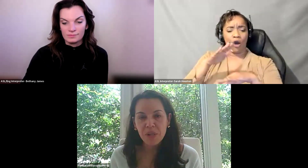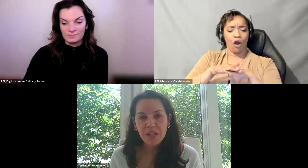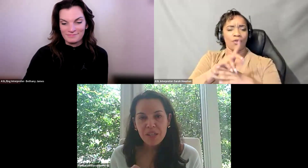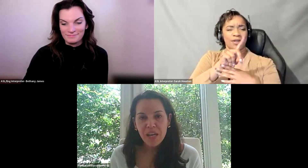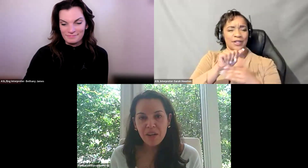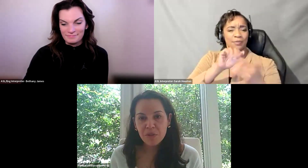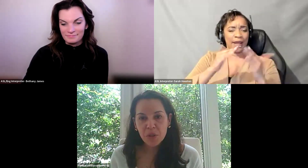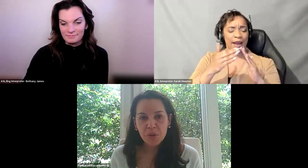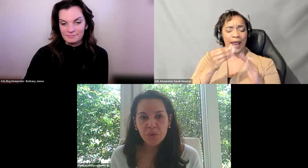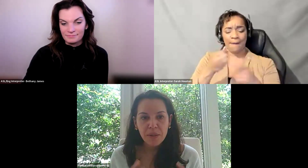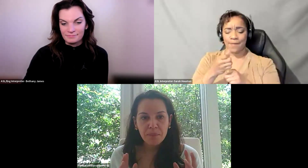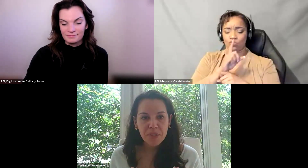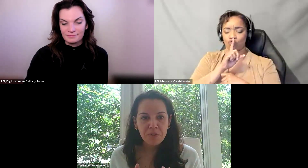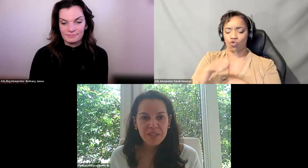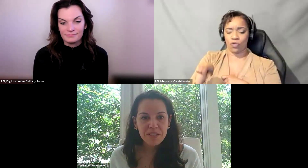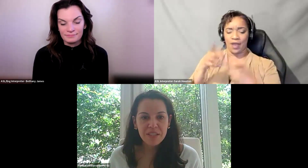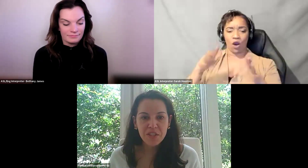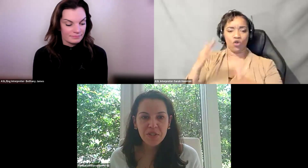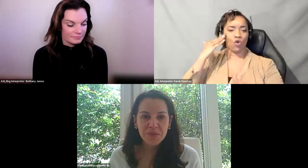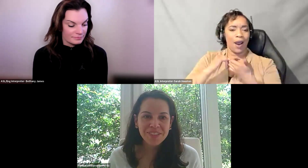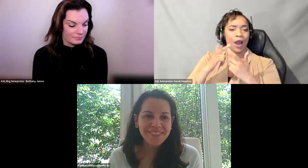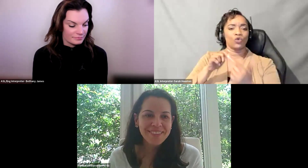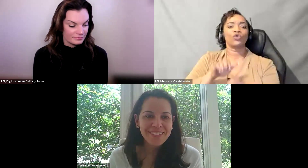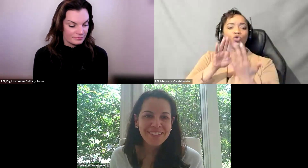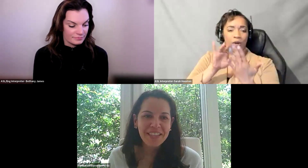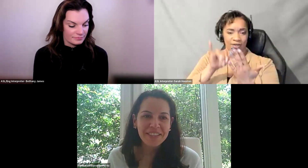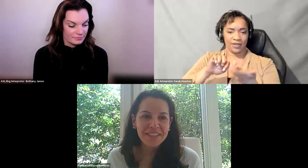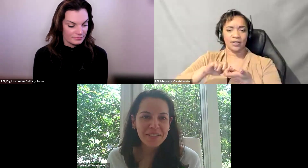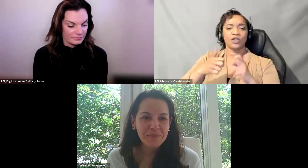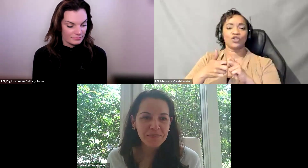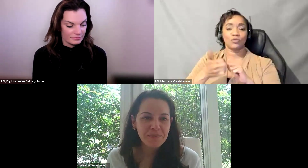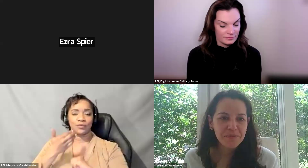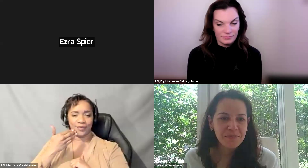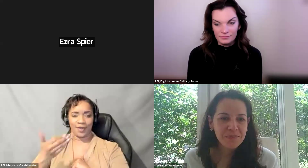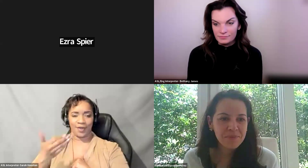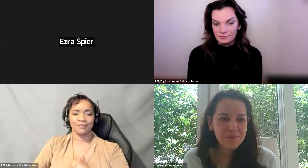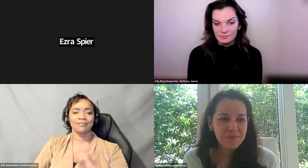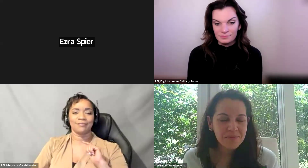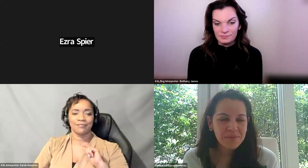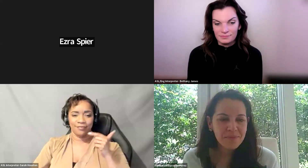know how to address these issues. Thanks.